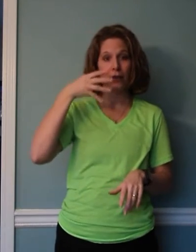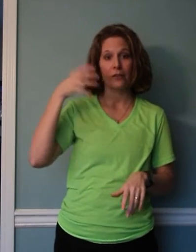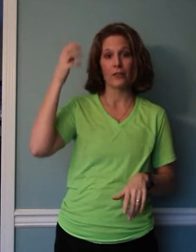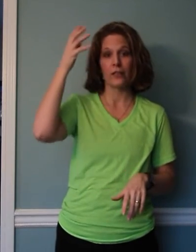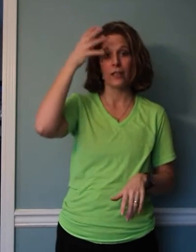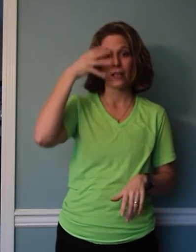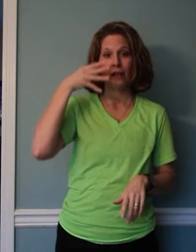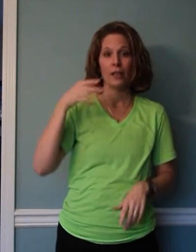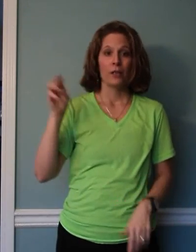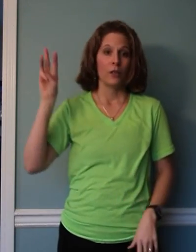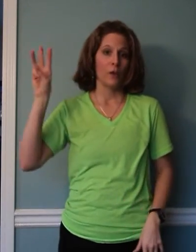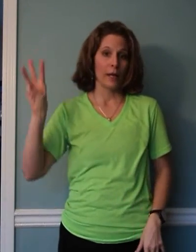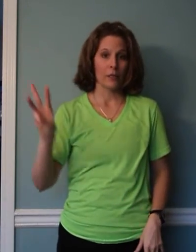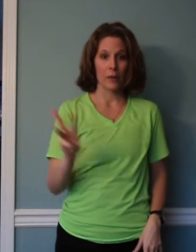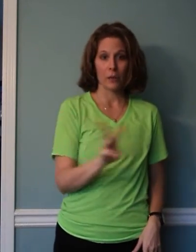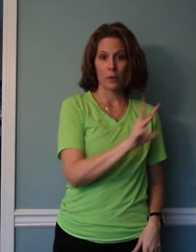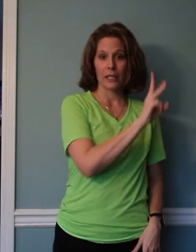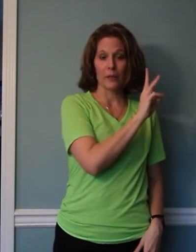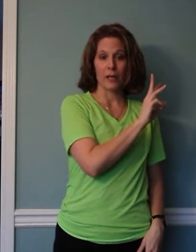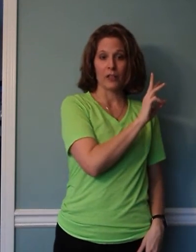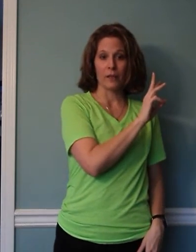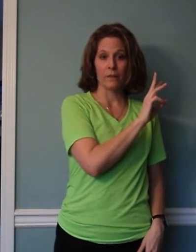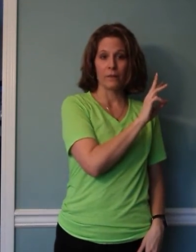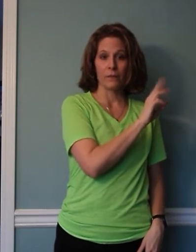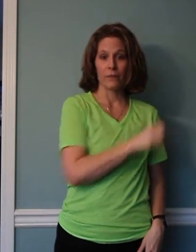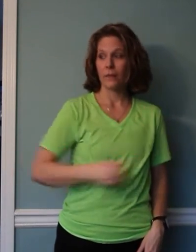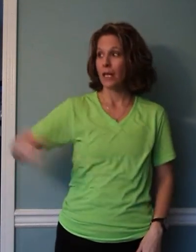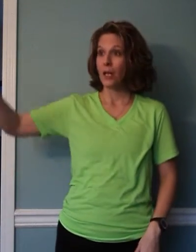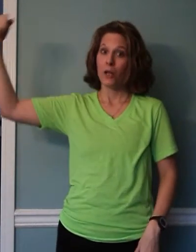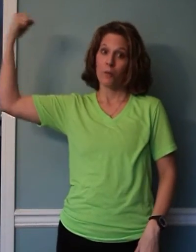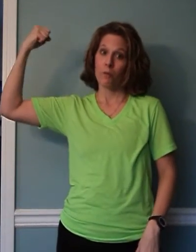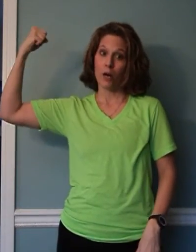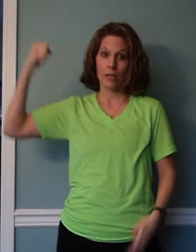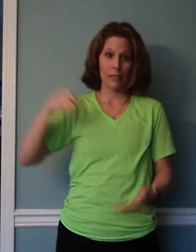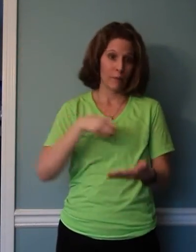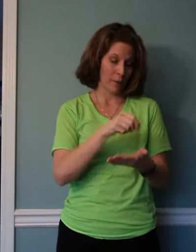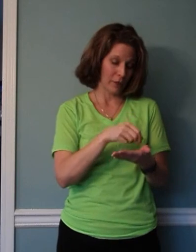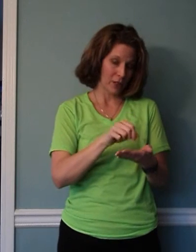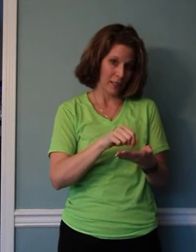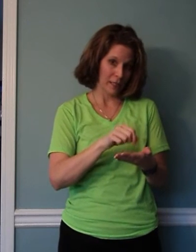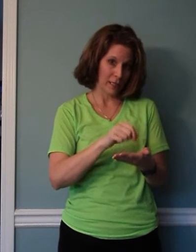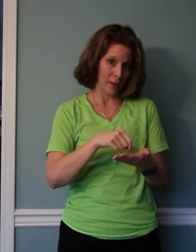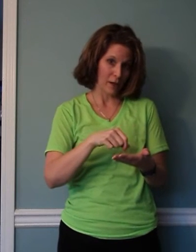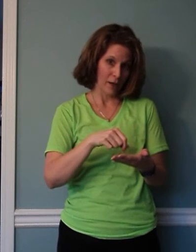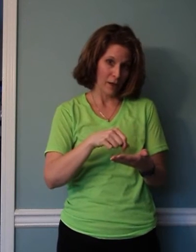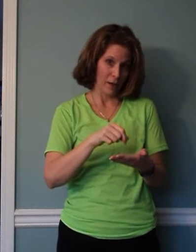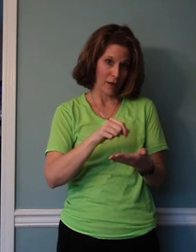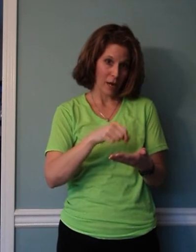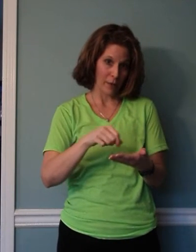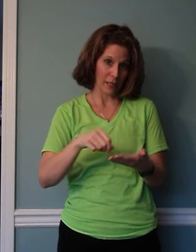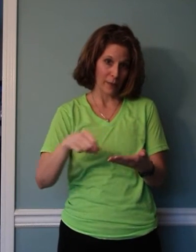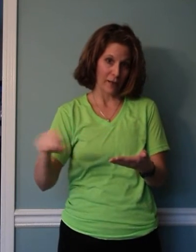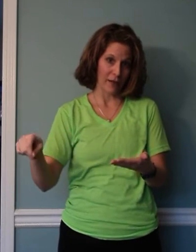Tears, U.S. Westward Expansion. Marx publishes the Communist